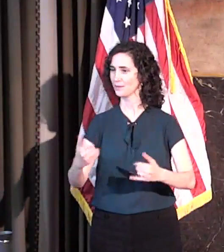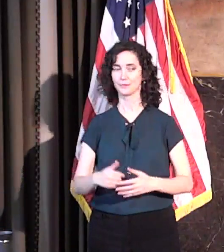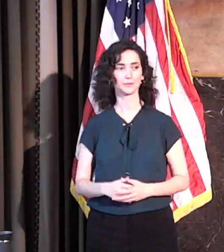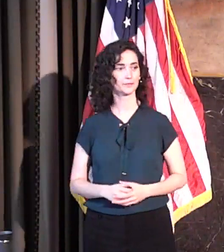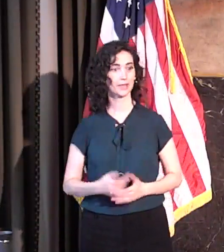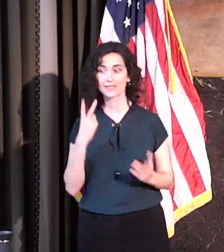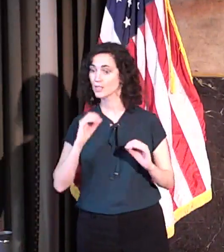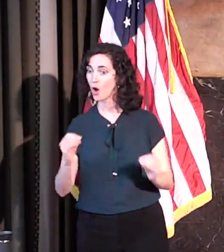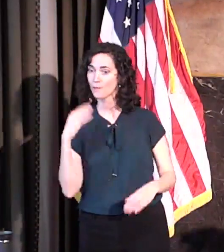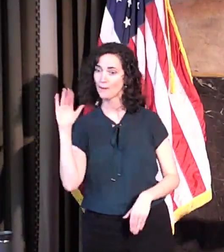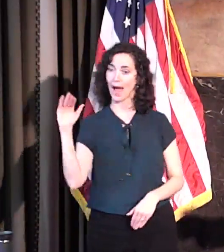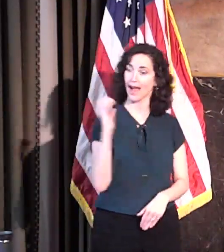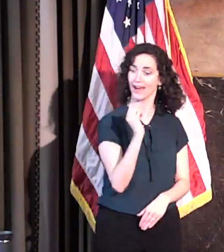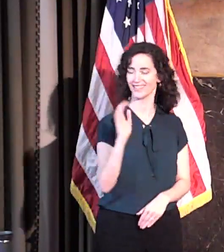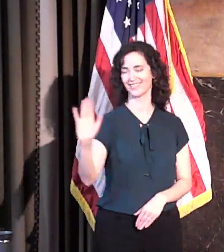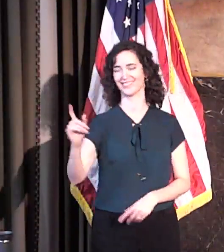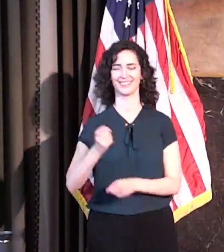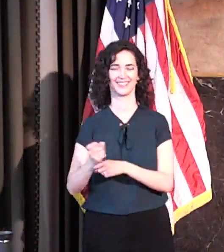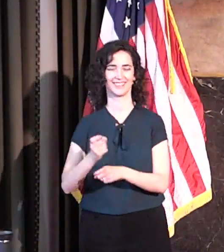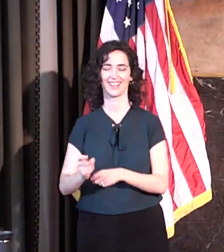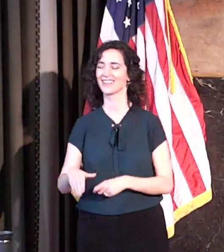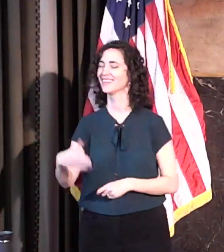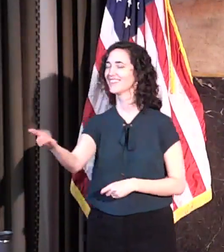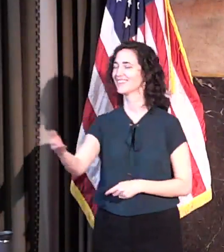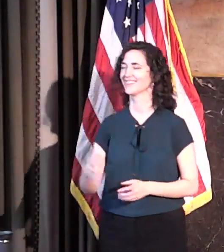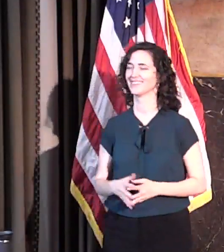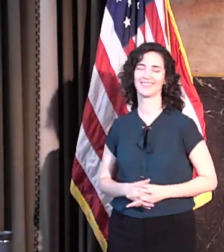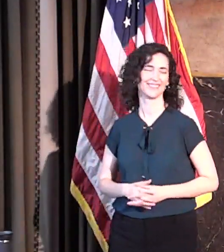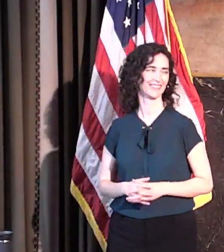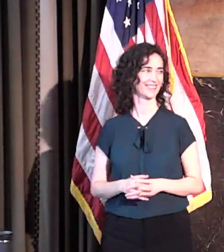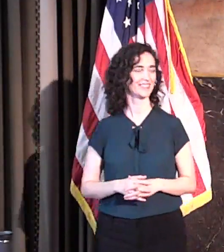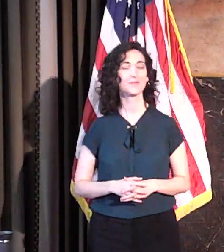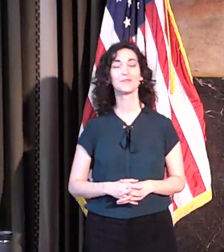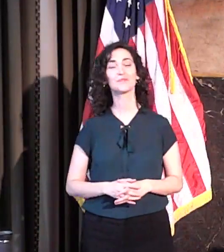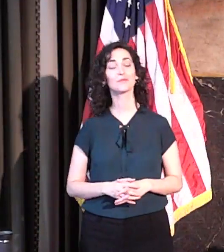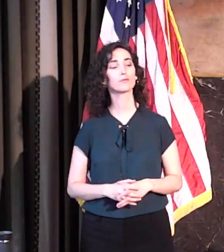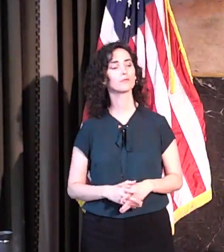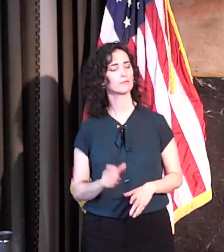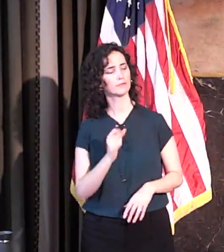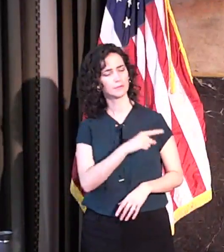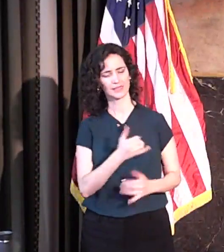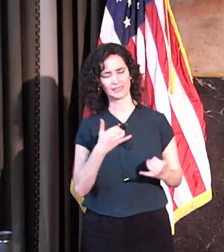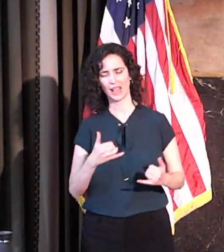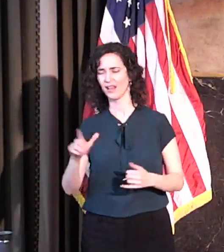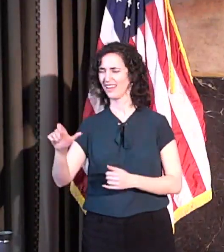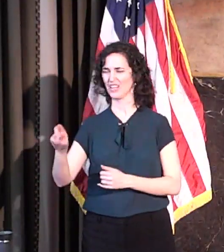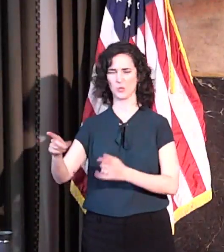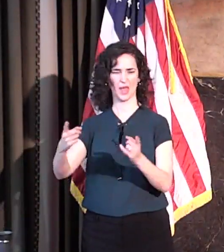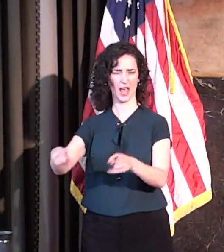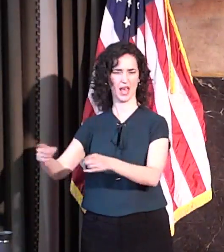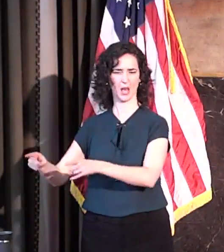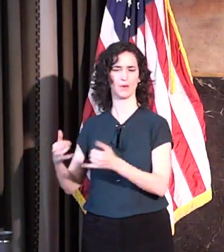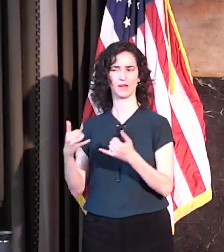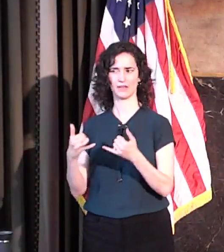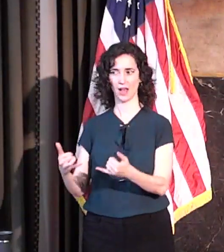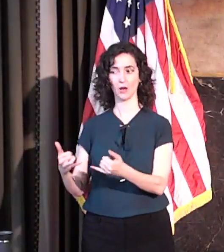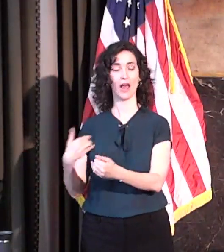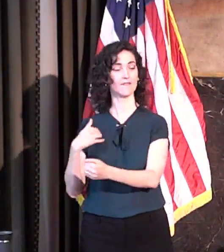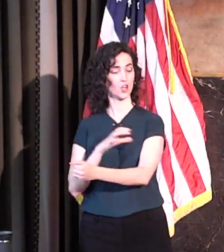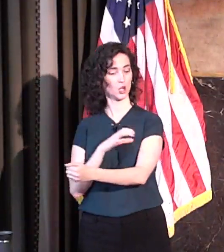Seeing none, I'll go home. Yes, sir. Governor, in light of what's happening at LSU right now, the Committee on Women and Children met this